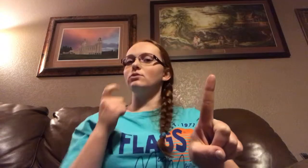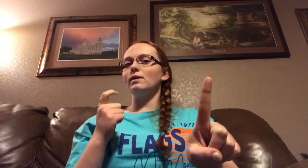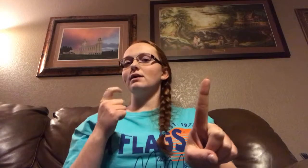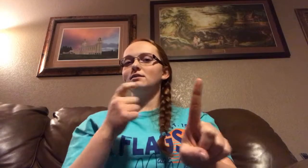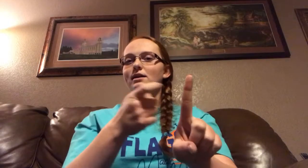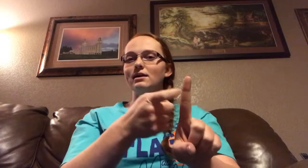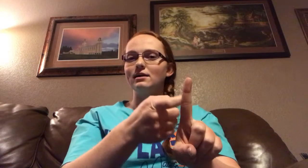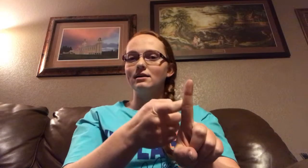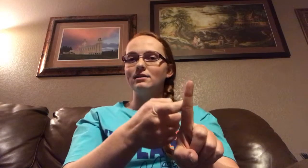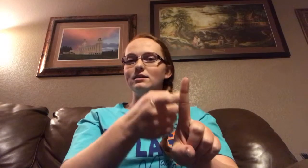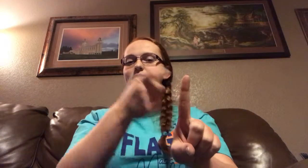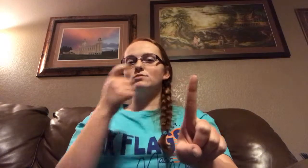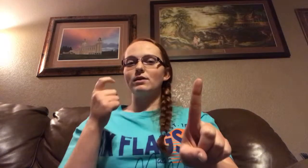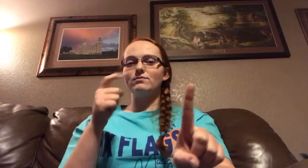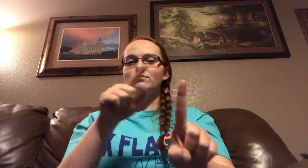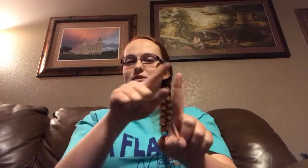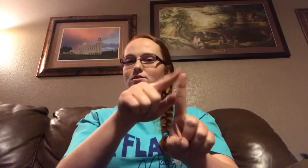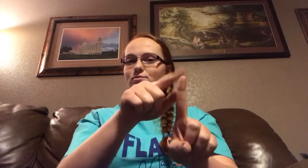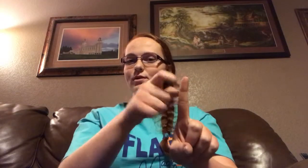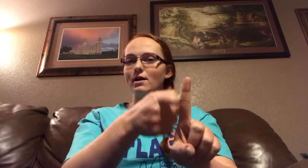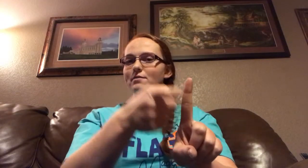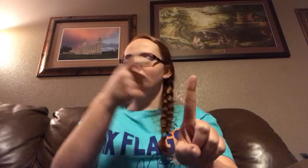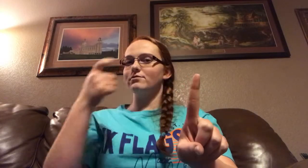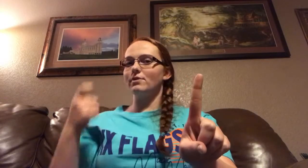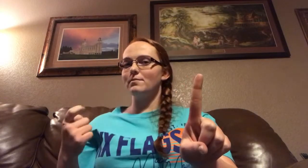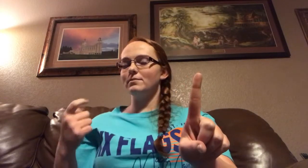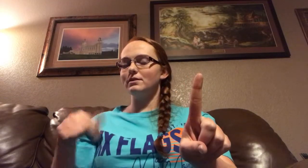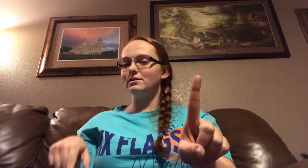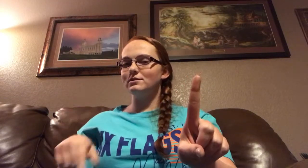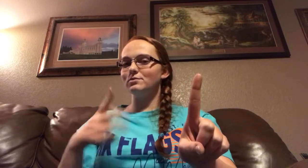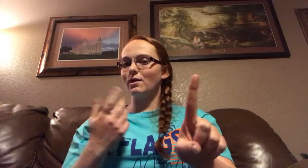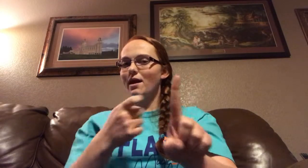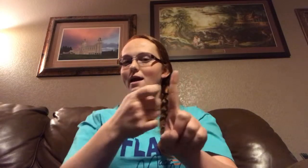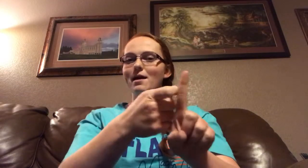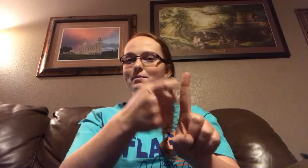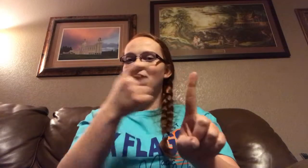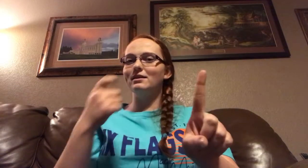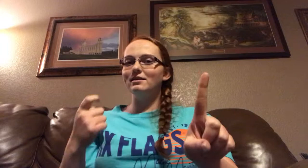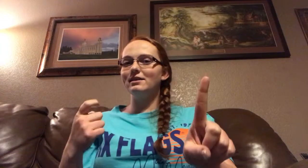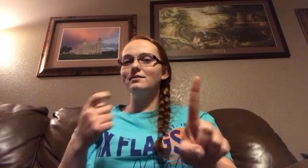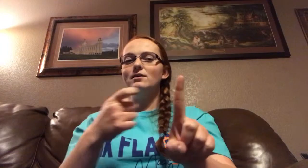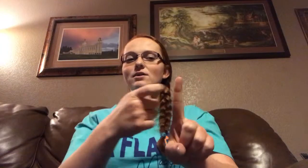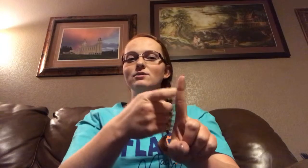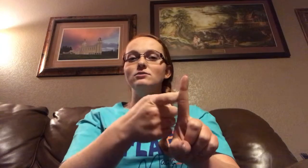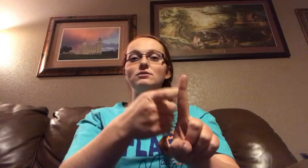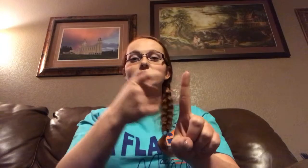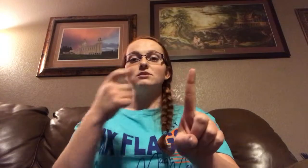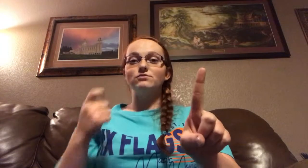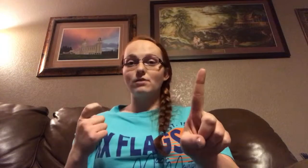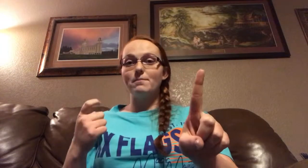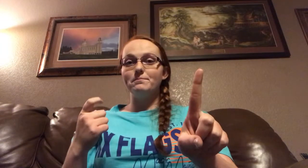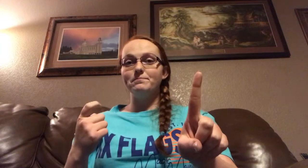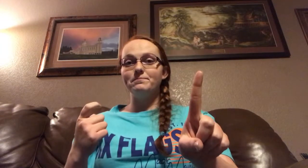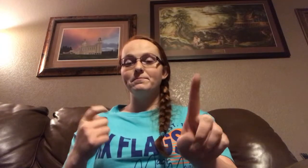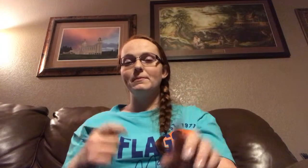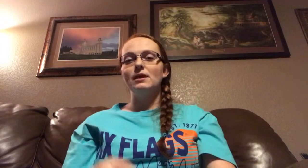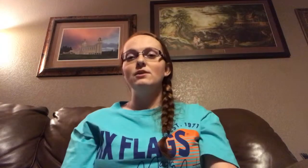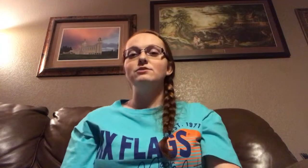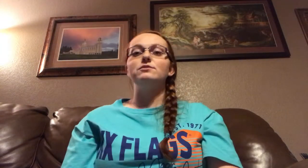away, like this is where I'm from, but this is where I am, kind of thing. So this is from. So you would